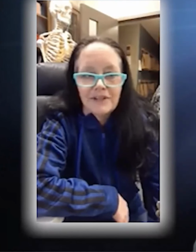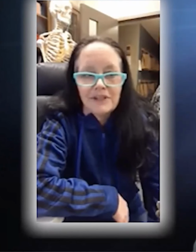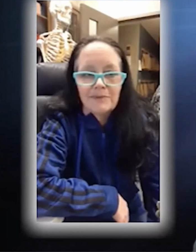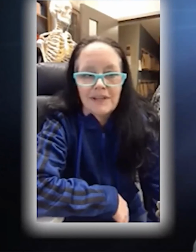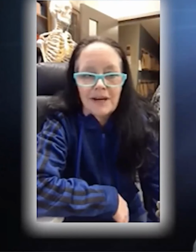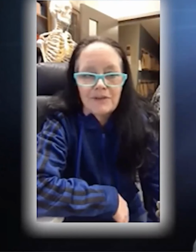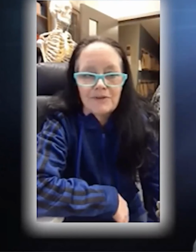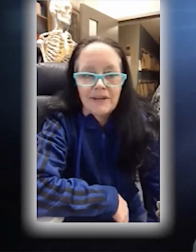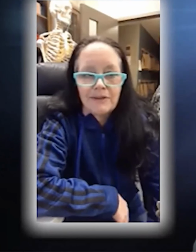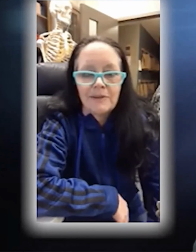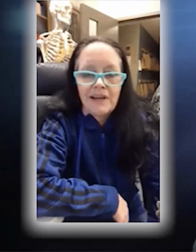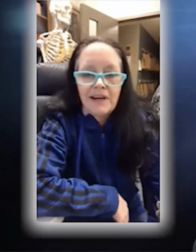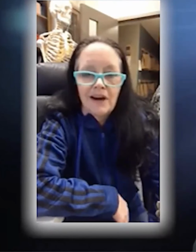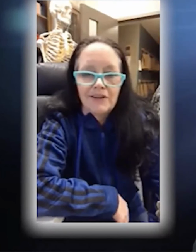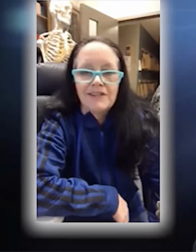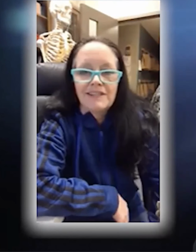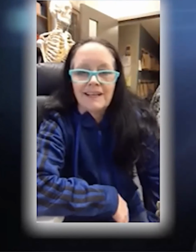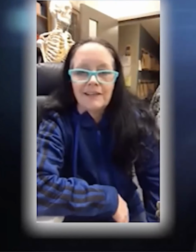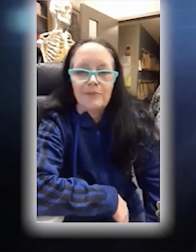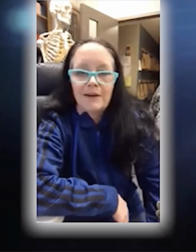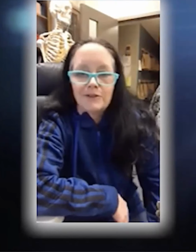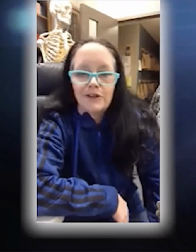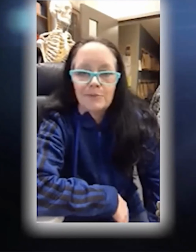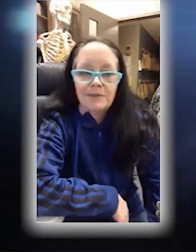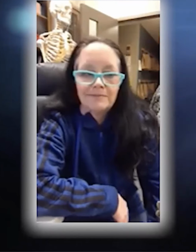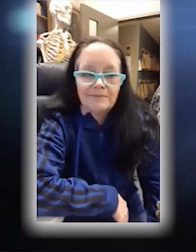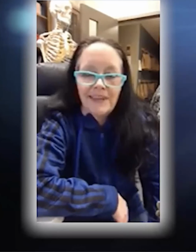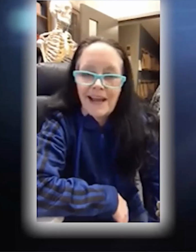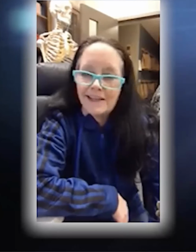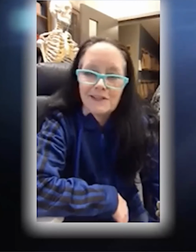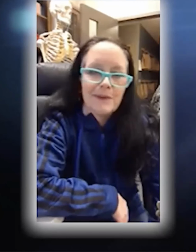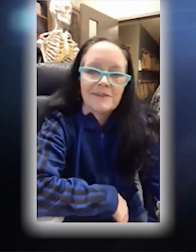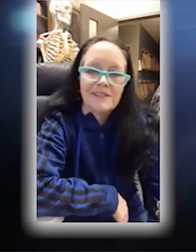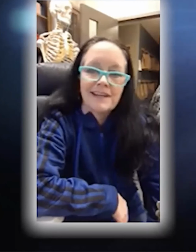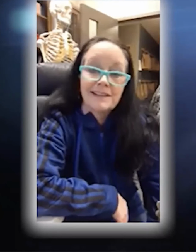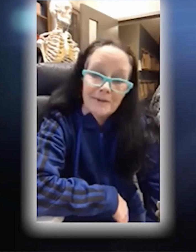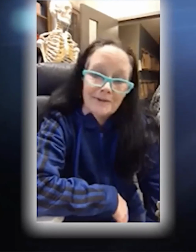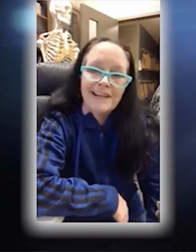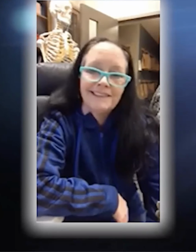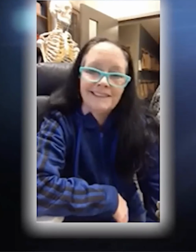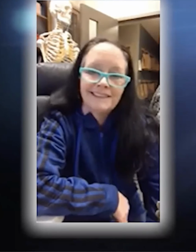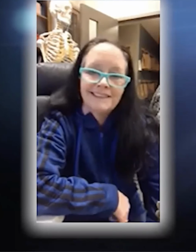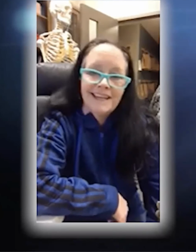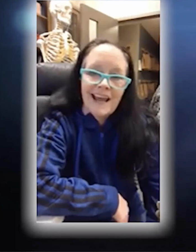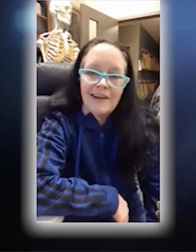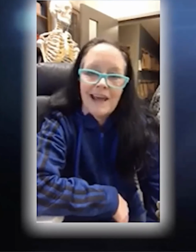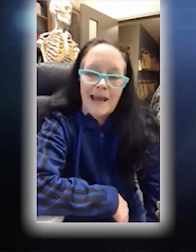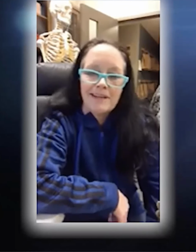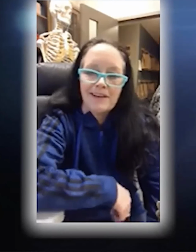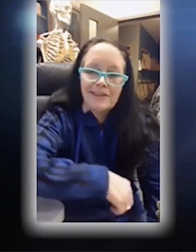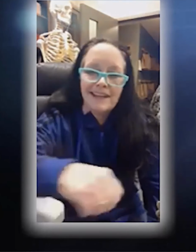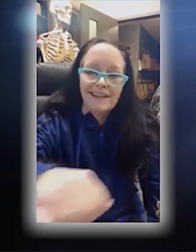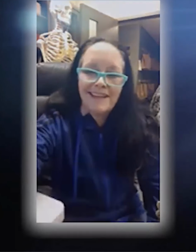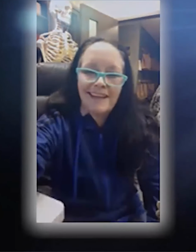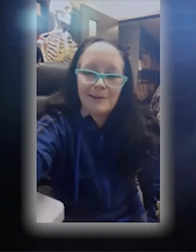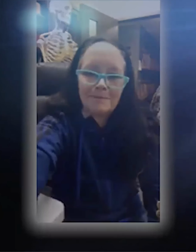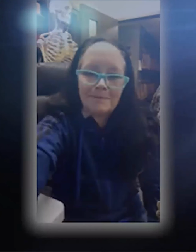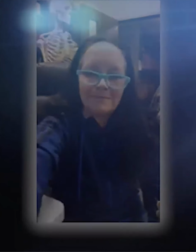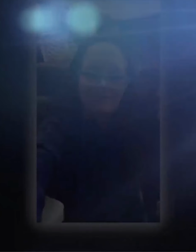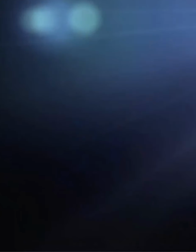sin, respect without betrayal, understanding without judgment. God doesn't make mistakes, am I right? That's right. Have a happy and healthy